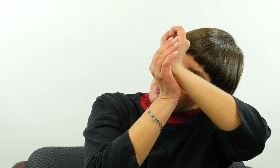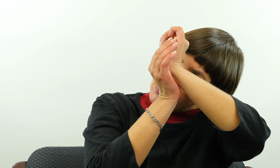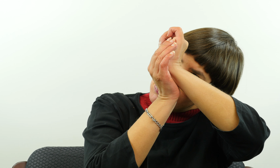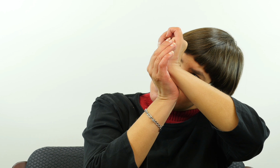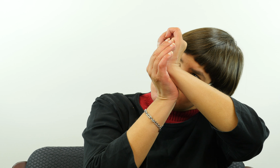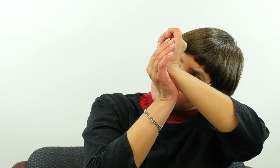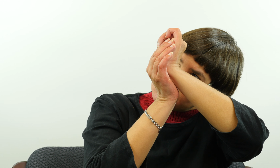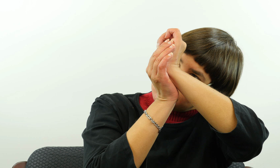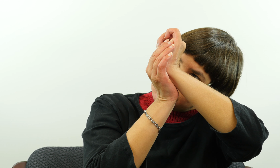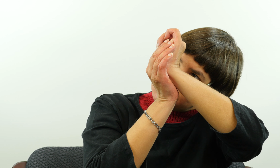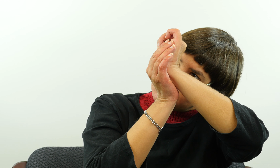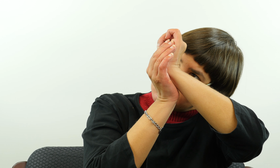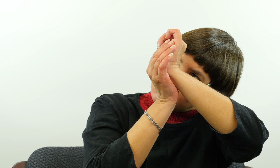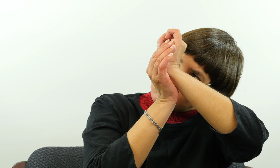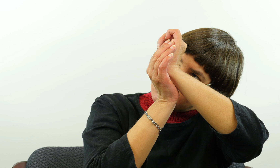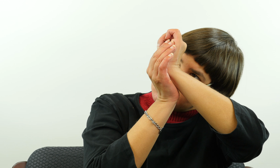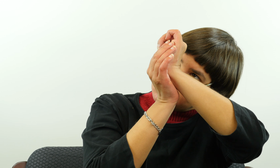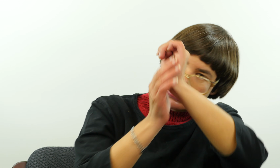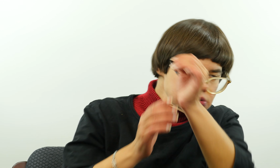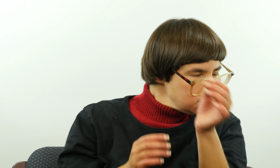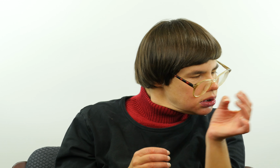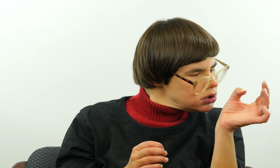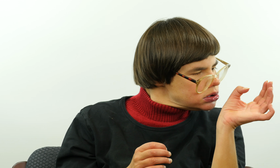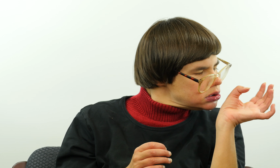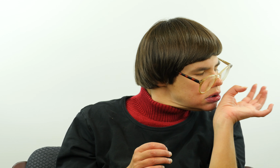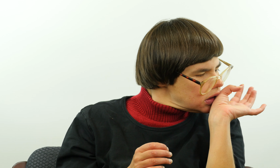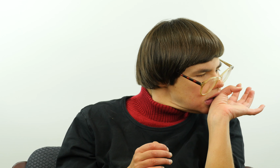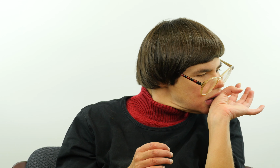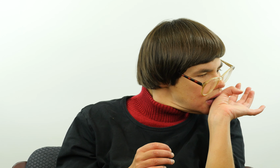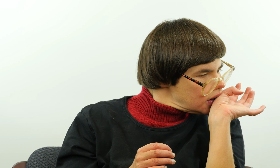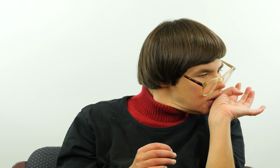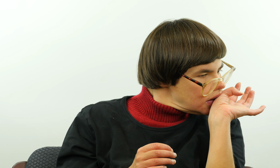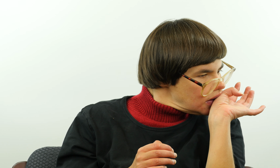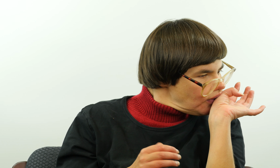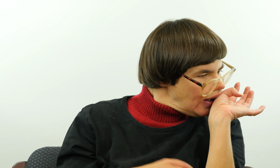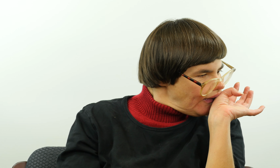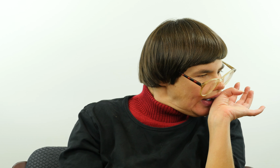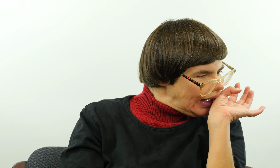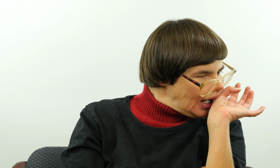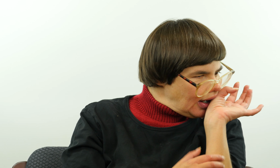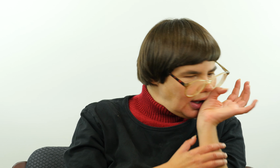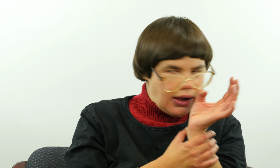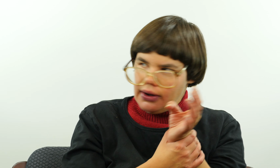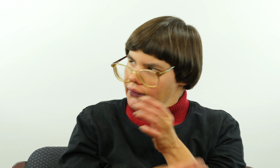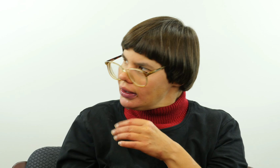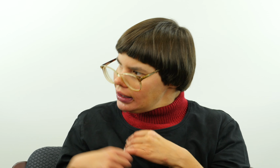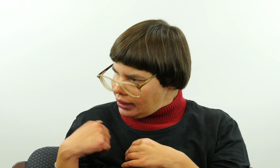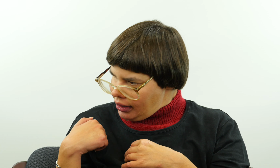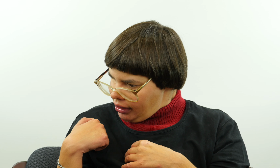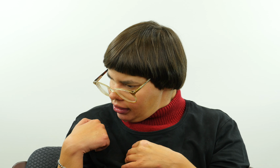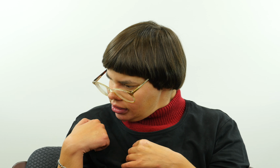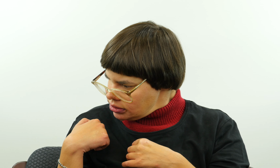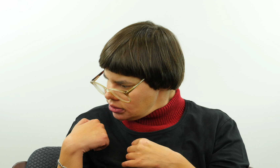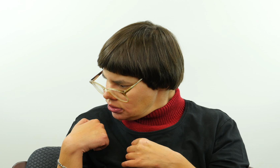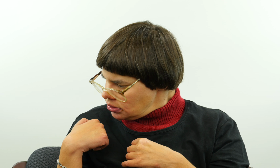And let's see. Jimmy. Charlene? Oh, yeah. Emily. Uh-huh. Emily.